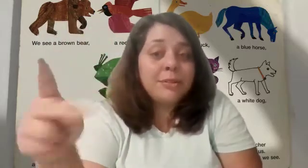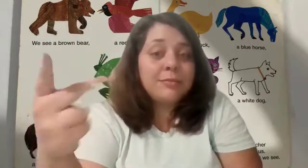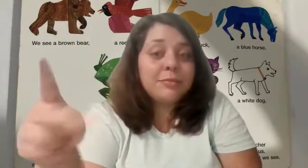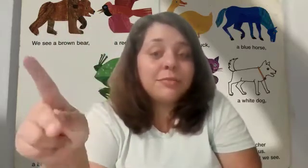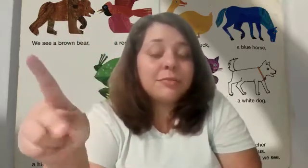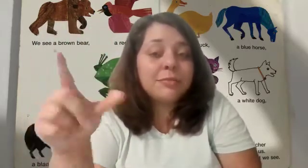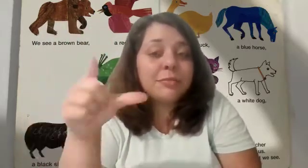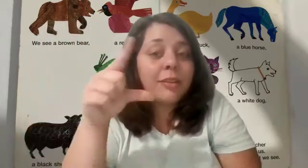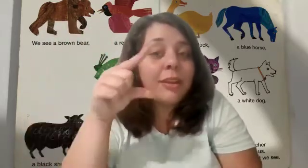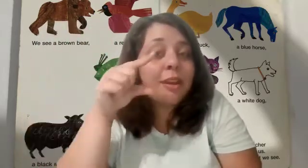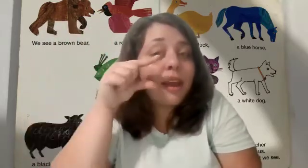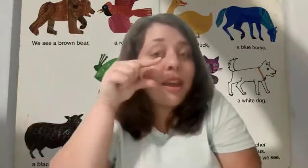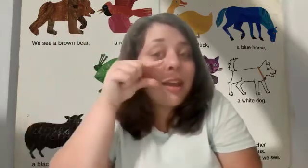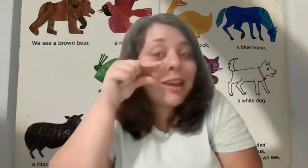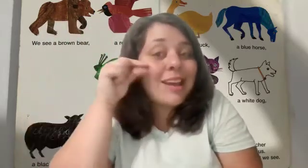purple